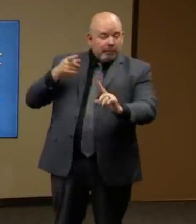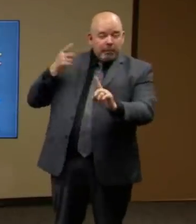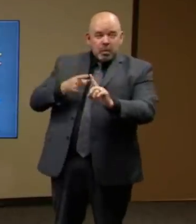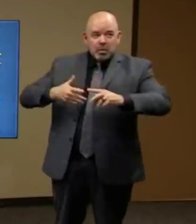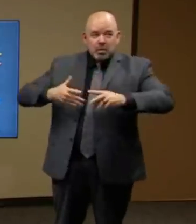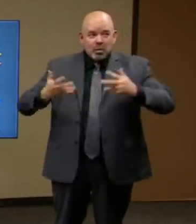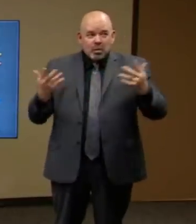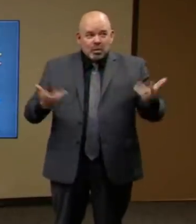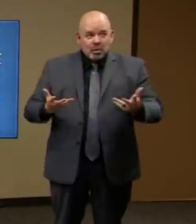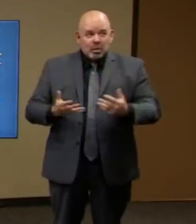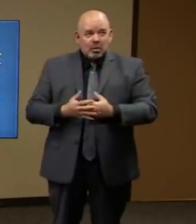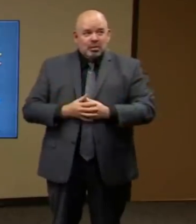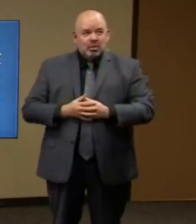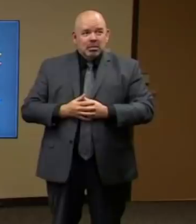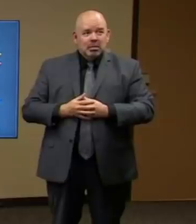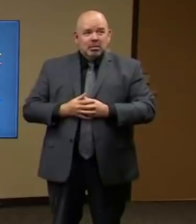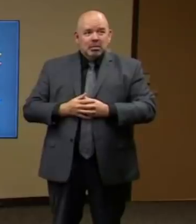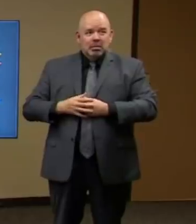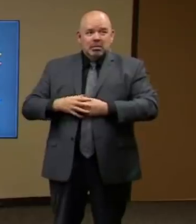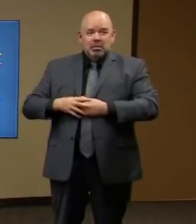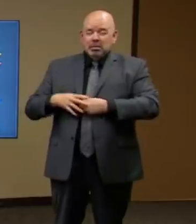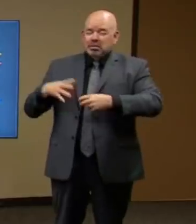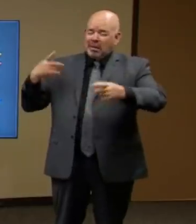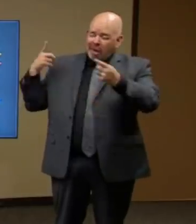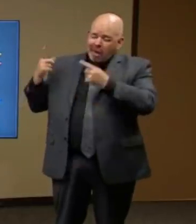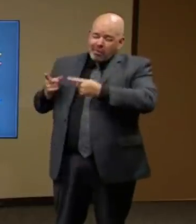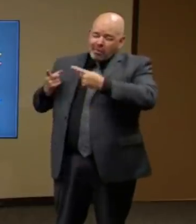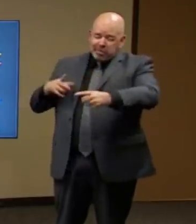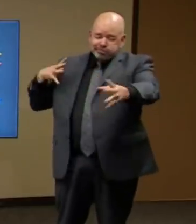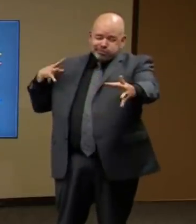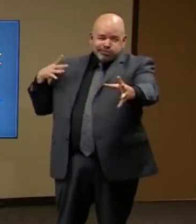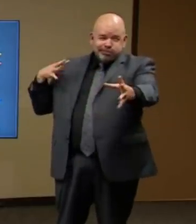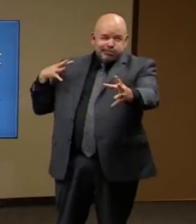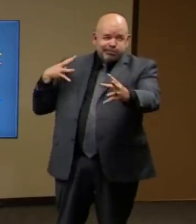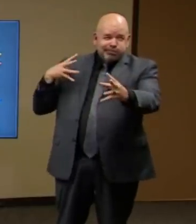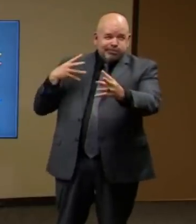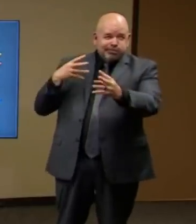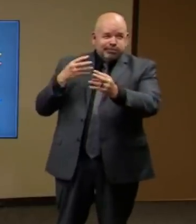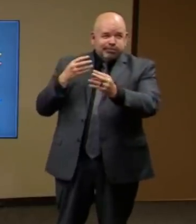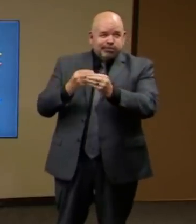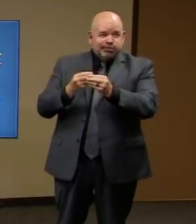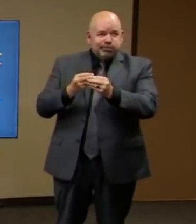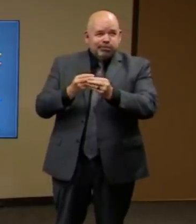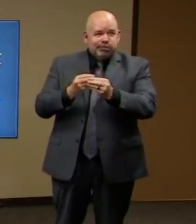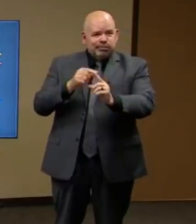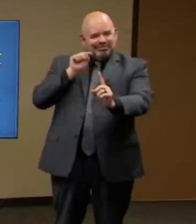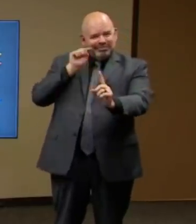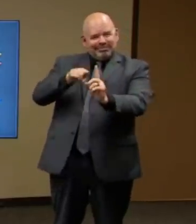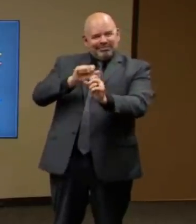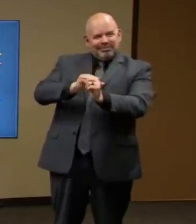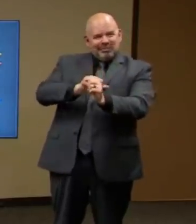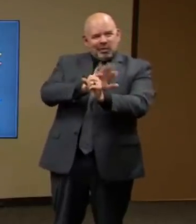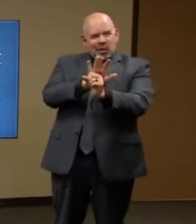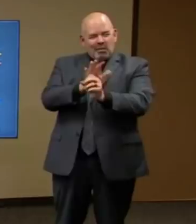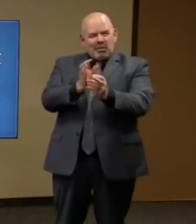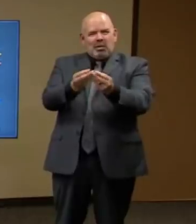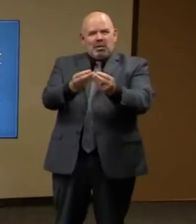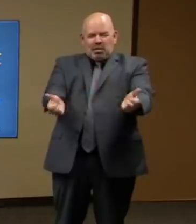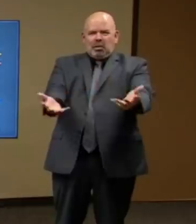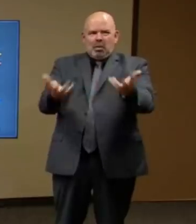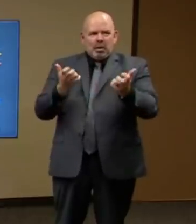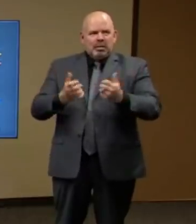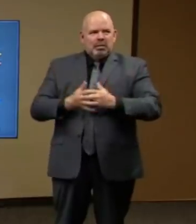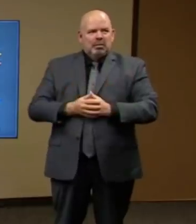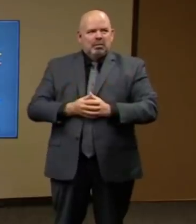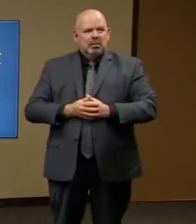this point, but how we're going to get out of this. And we will get through this. You know, I keep saying this, but we will get through this.